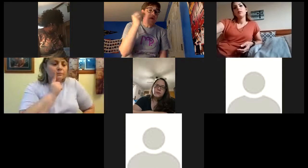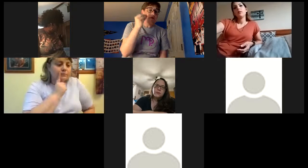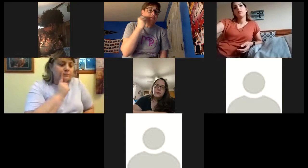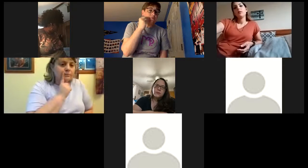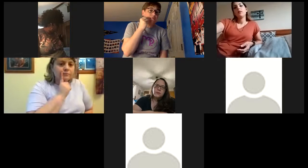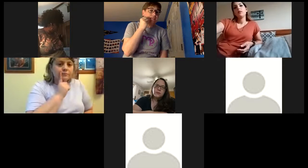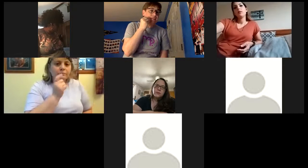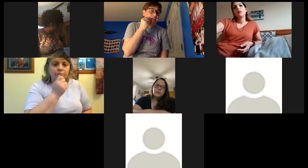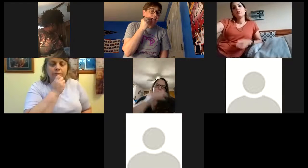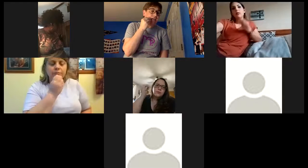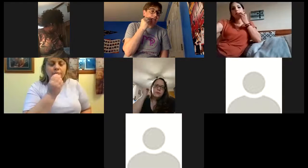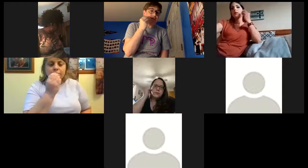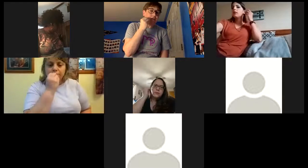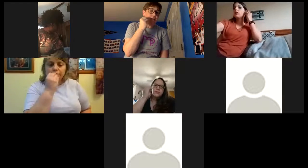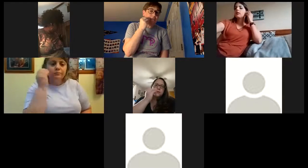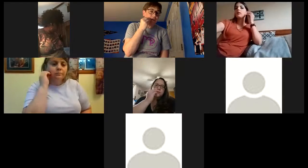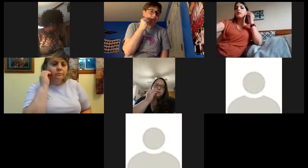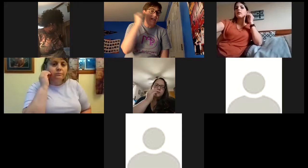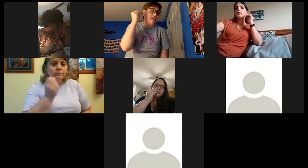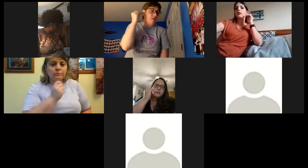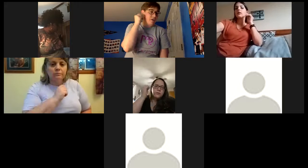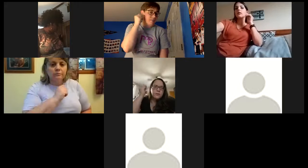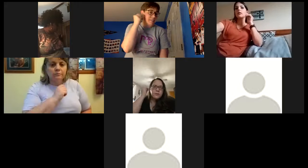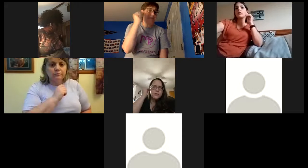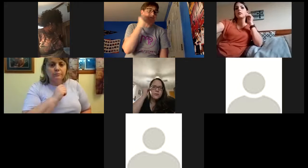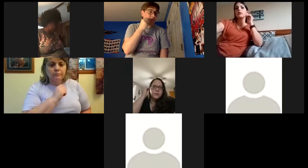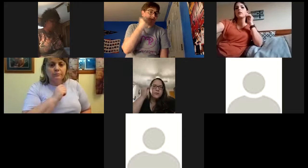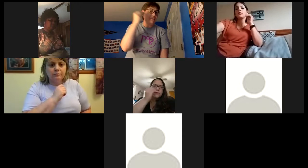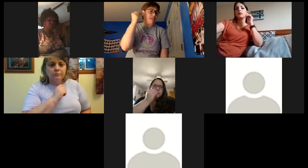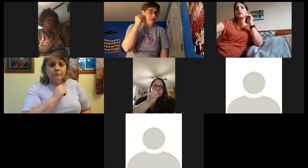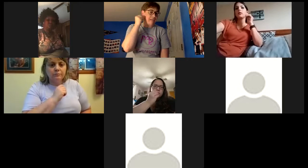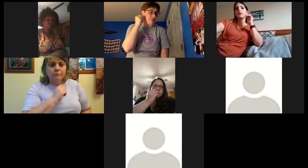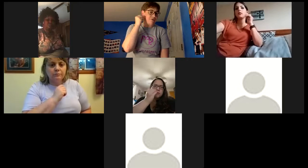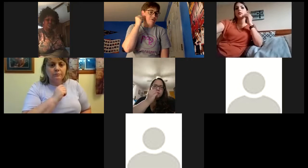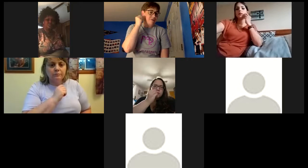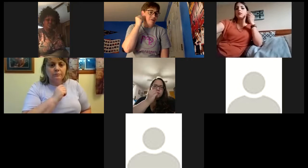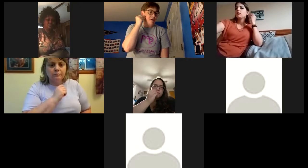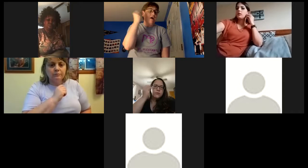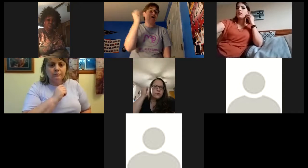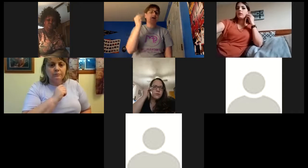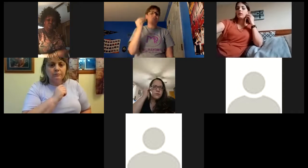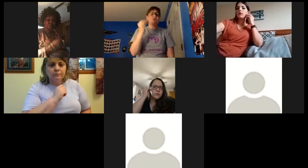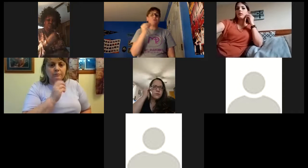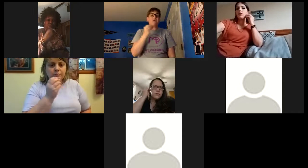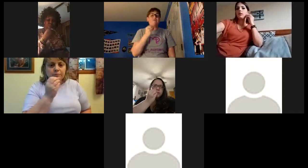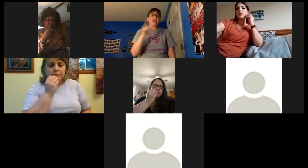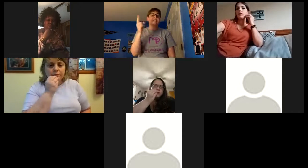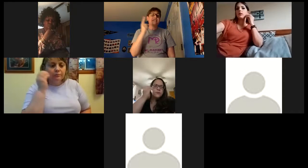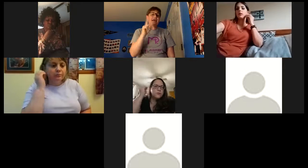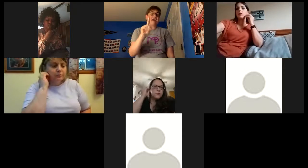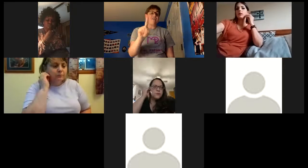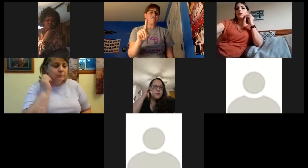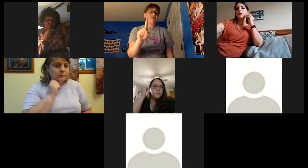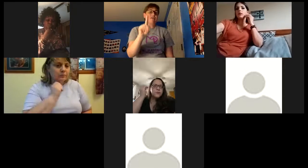home was like, it's where you eat and where you sleep. So it was here and here. All right, so we've